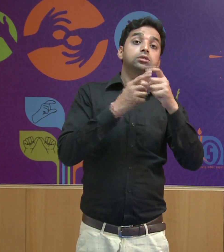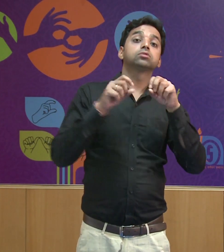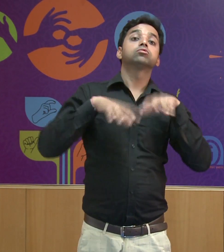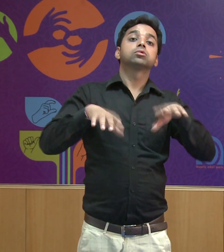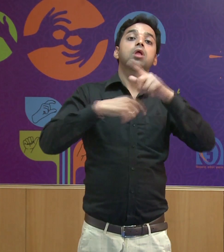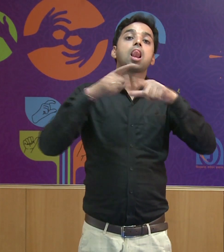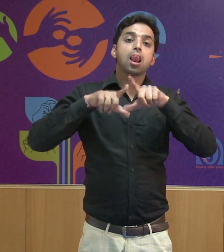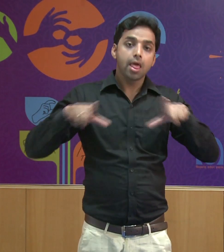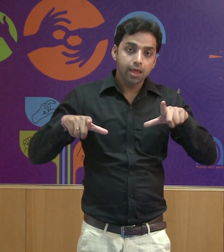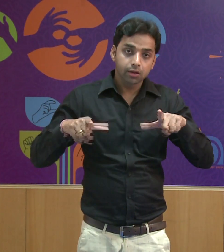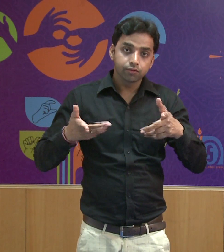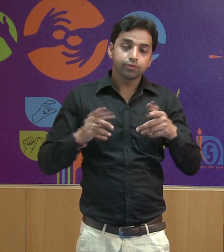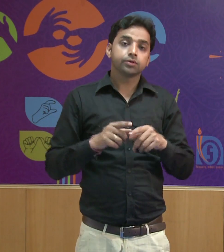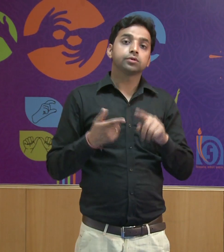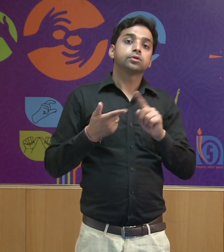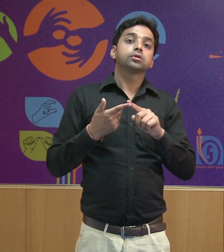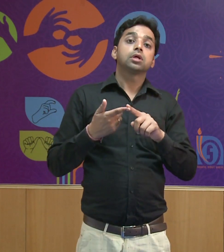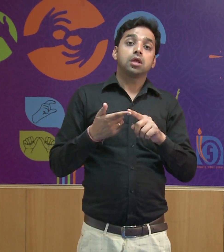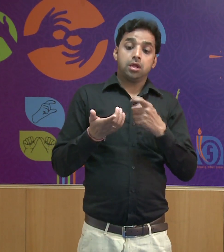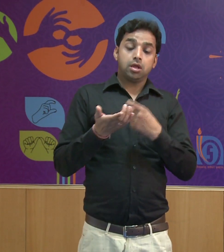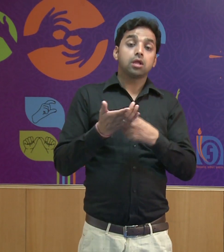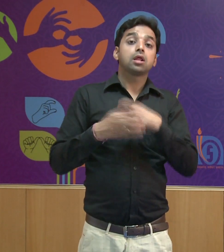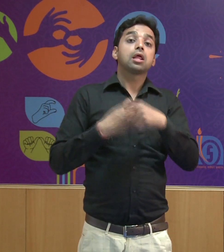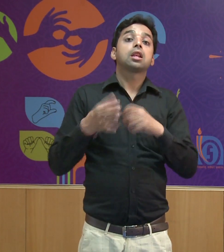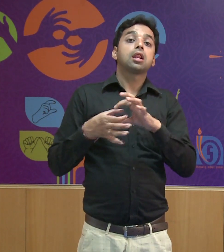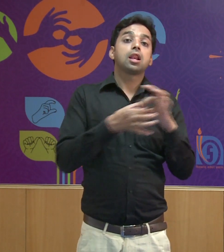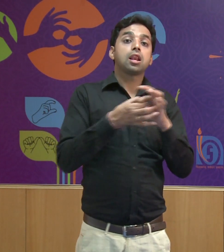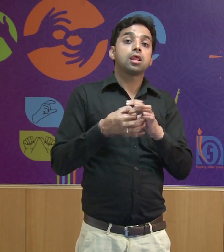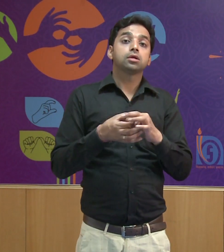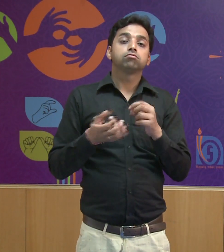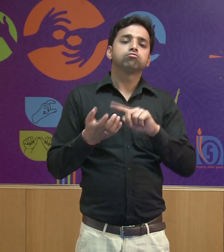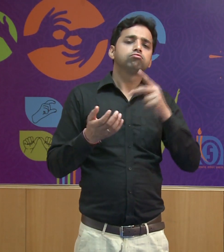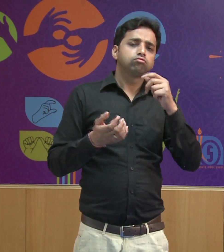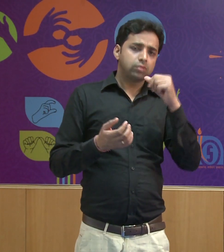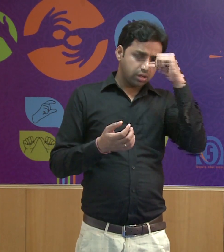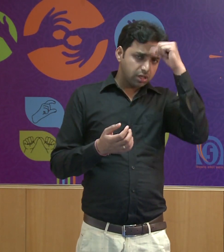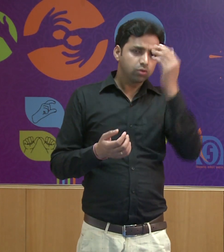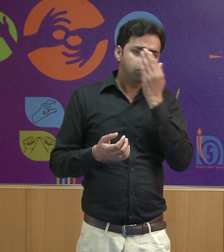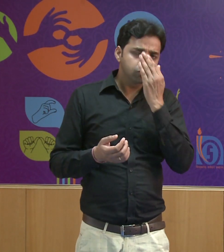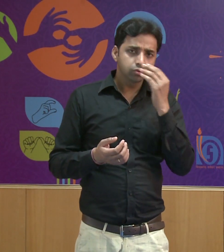language, and religion in other countries.